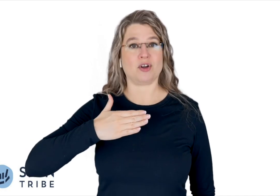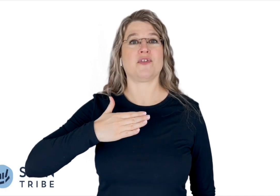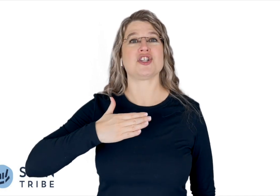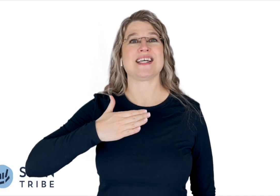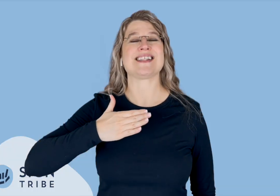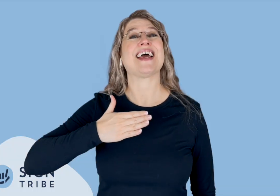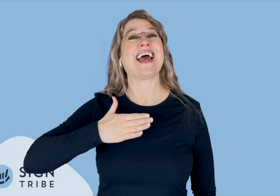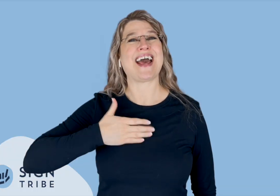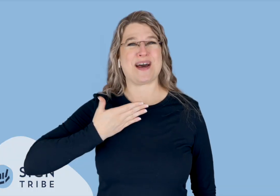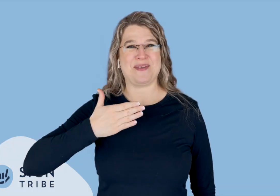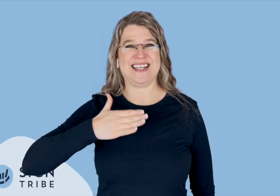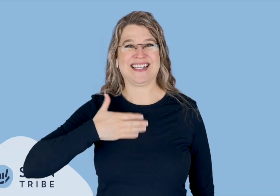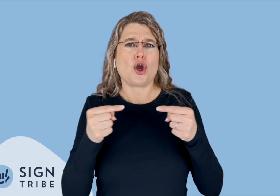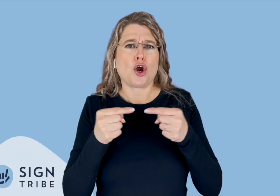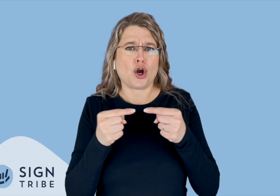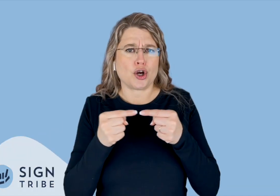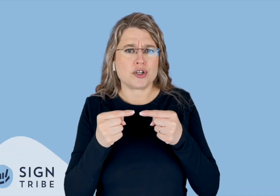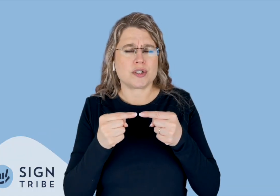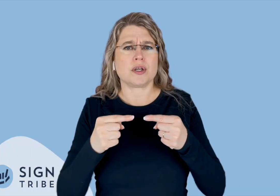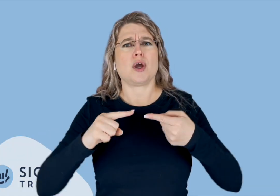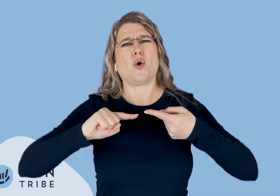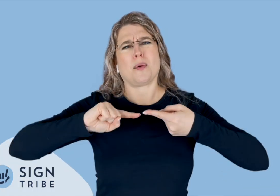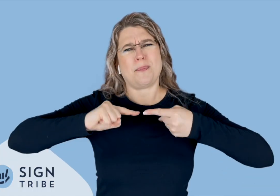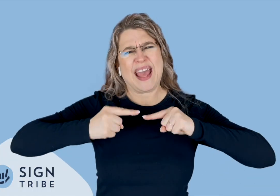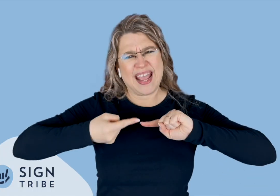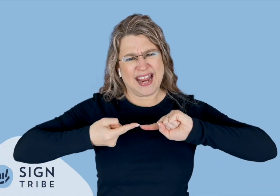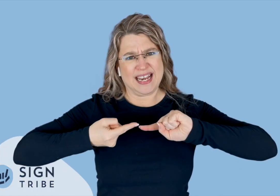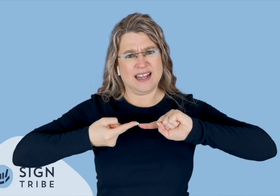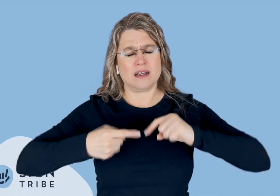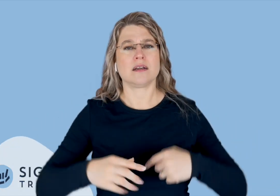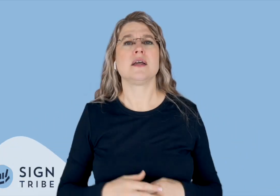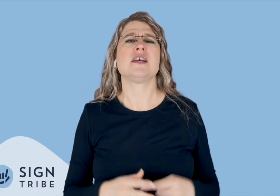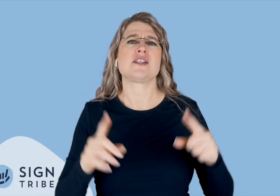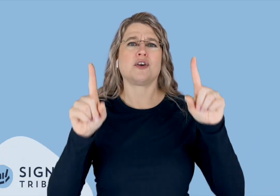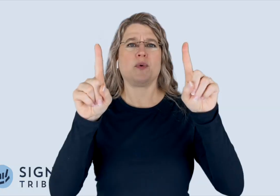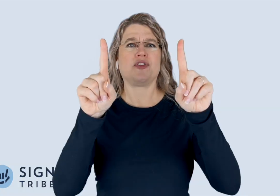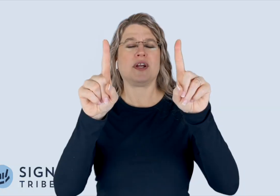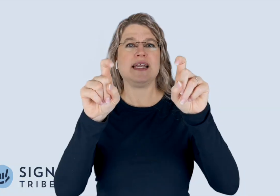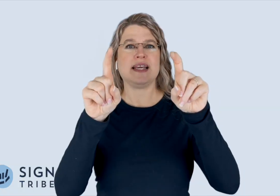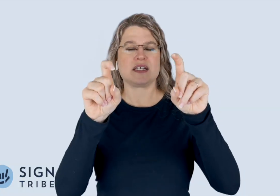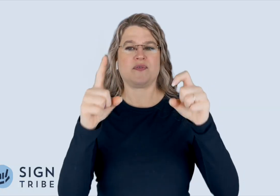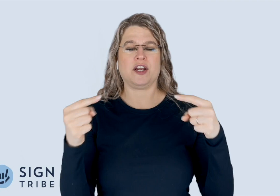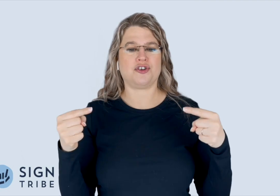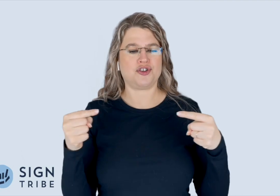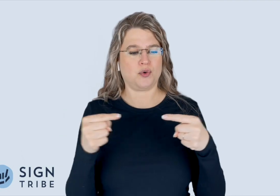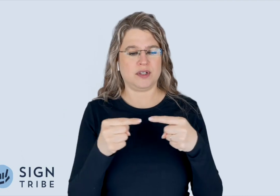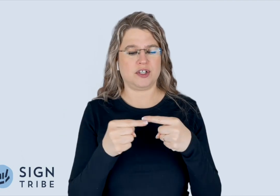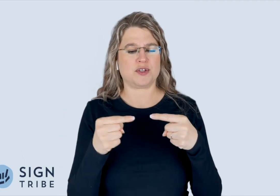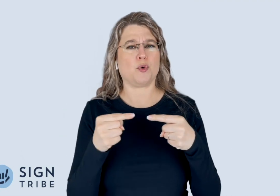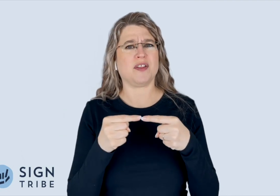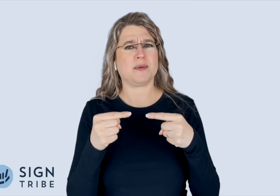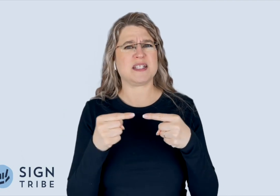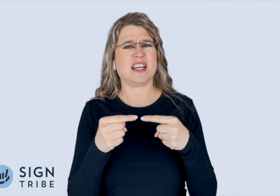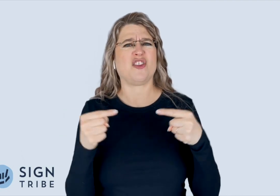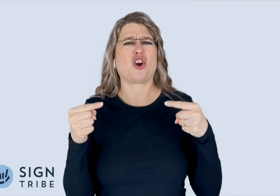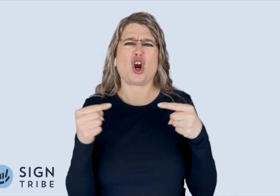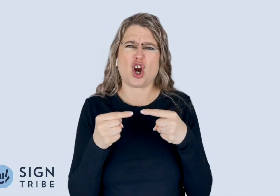your chest, happy. Hurt or pain. So with your index fingers, you're going to just point them together,